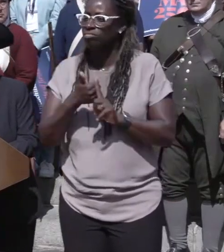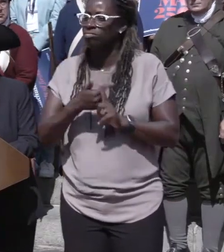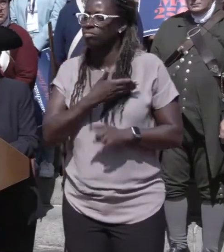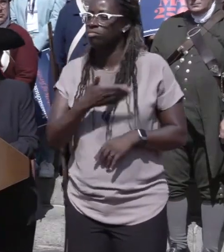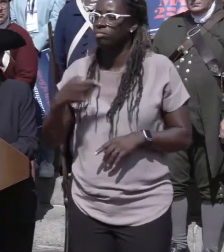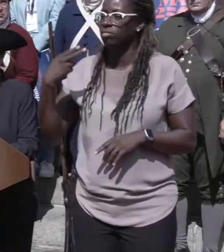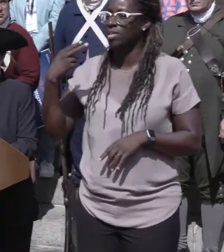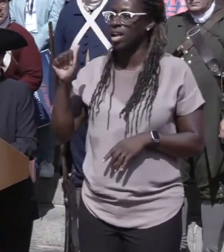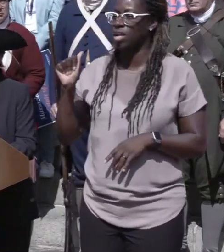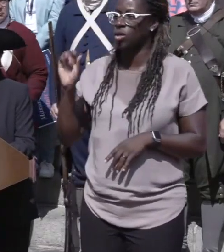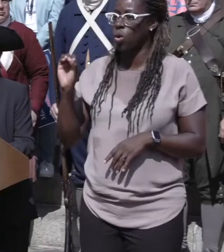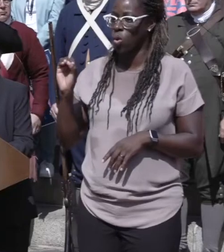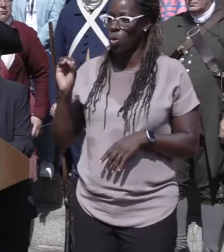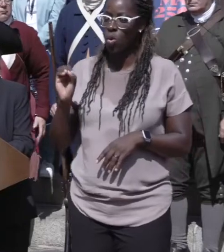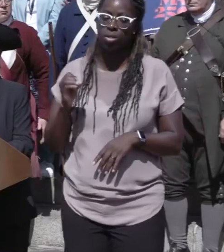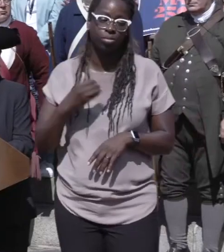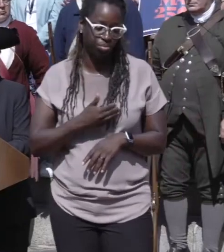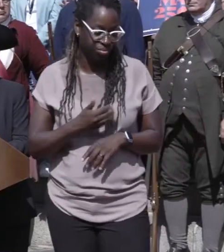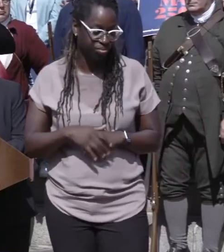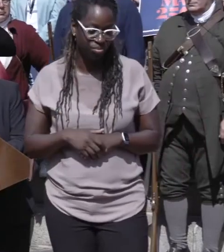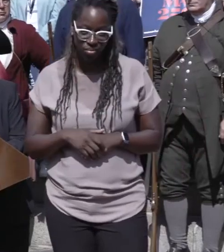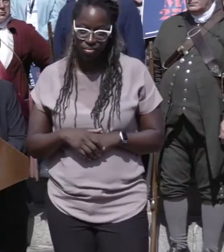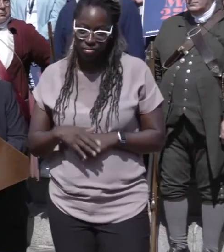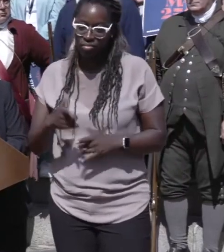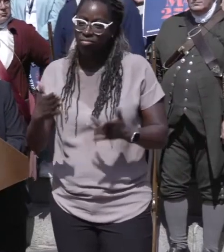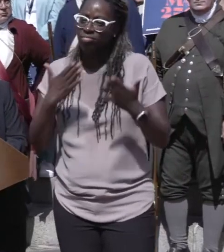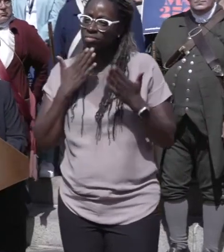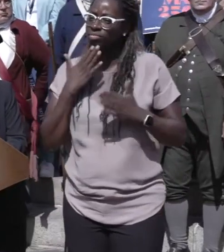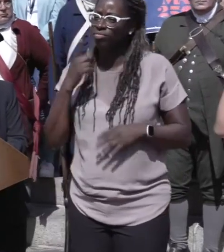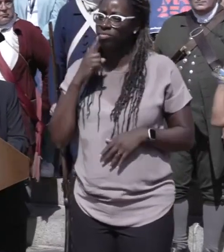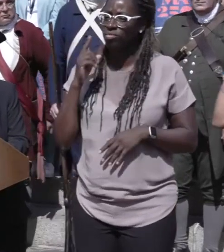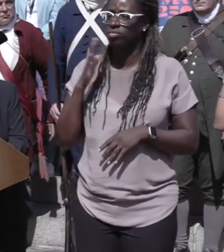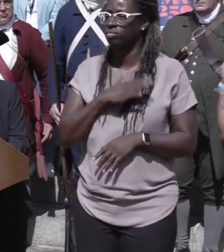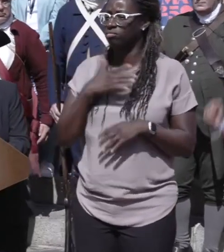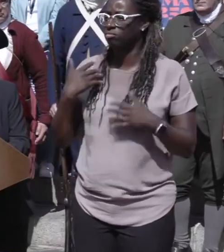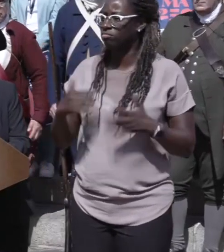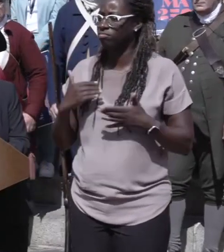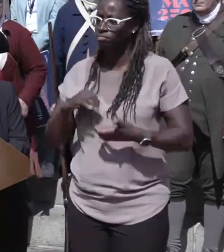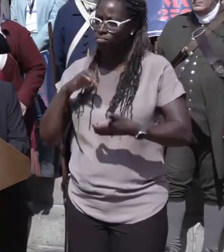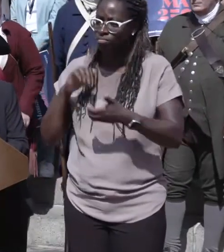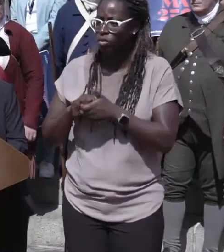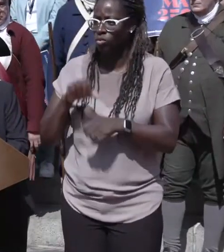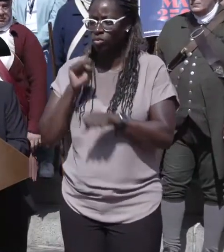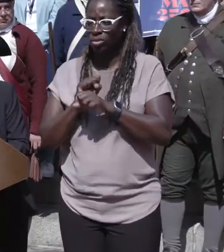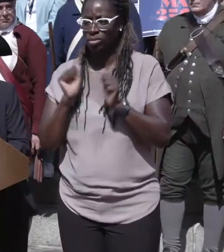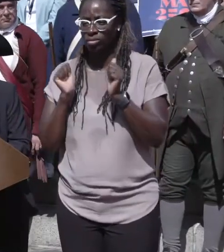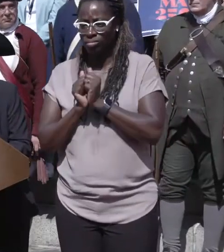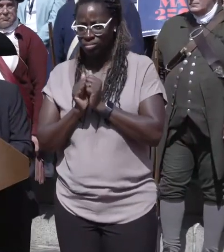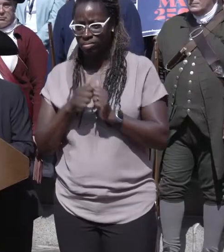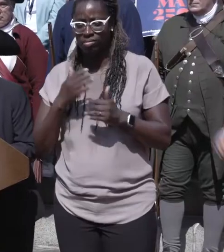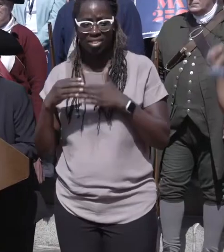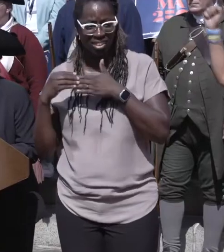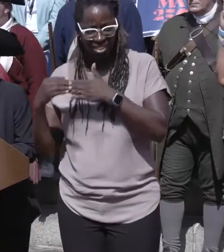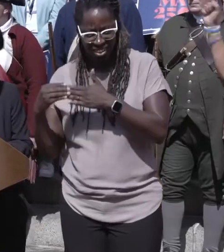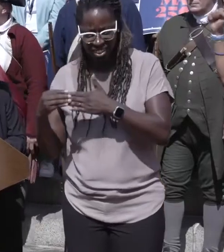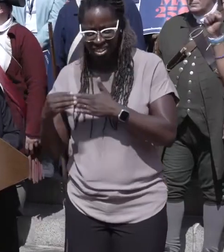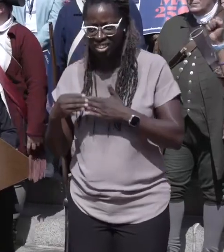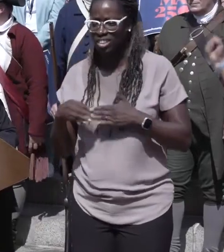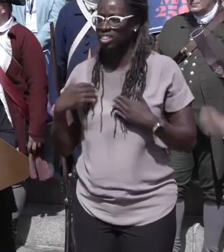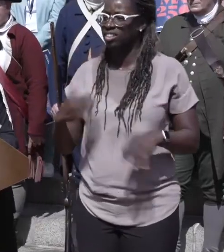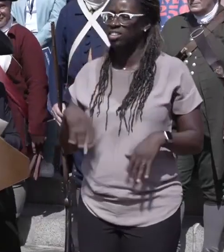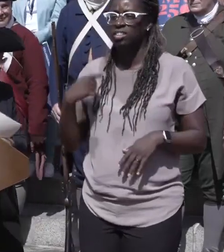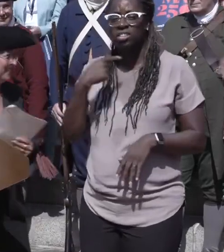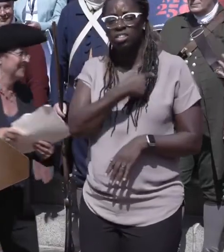all thankful for her partnership and enthusiastic leadership, and it's wonderful to call her a neighbor from the 413.